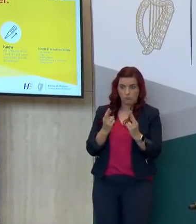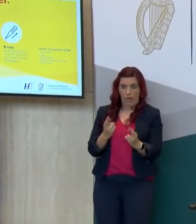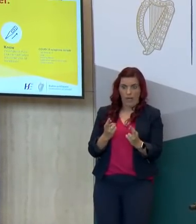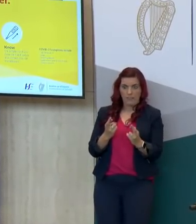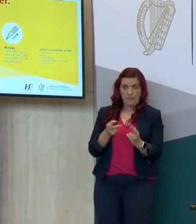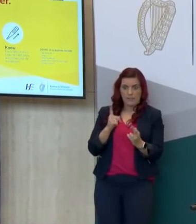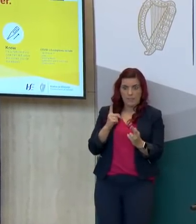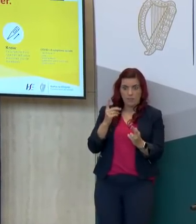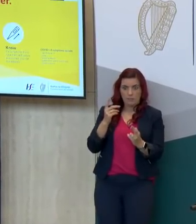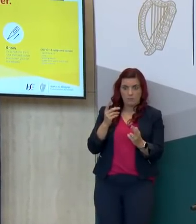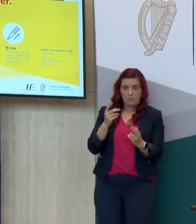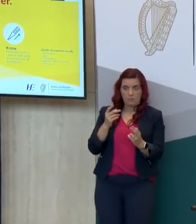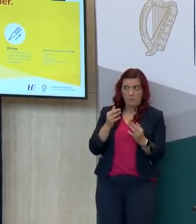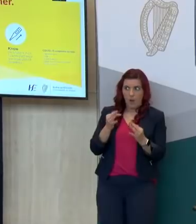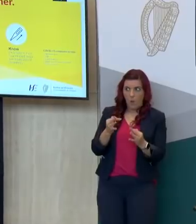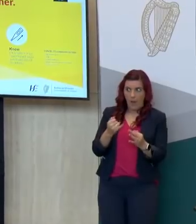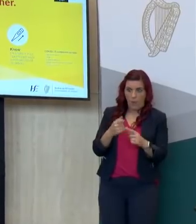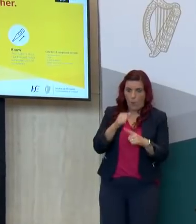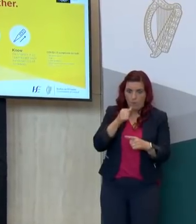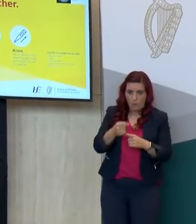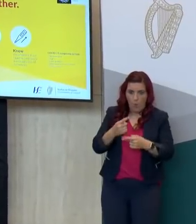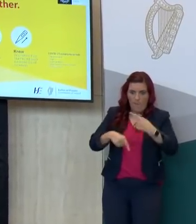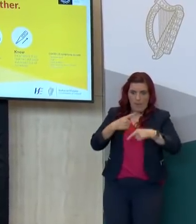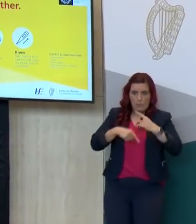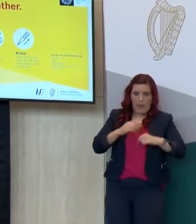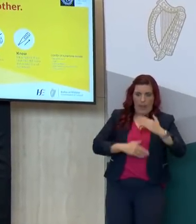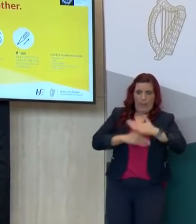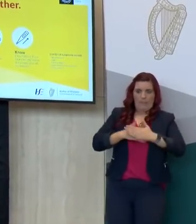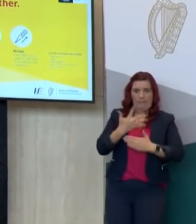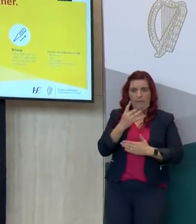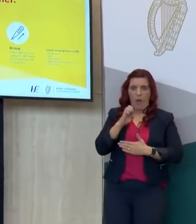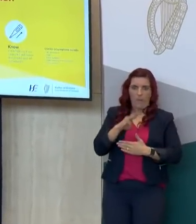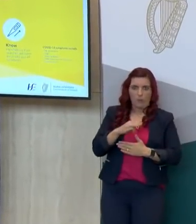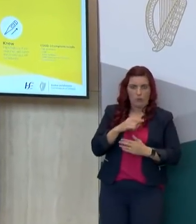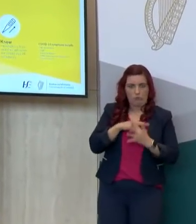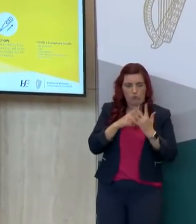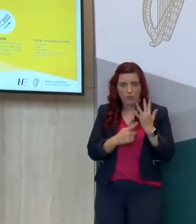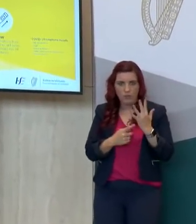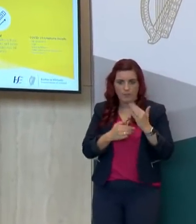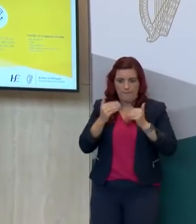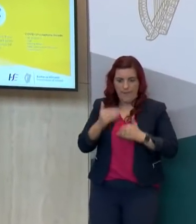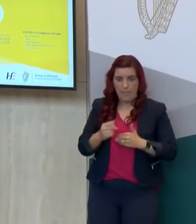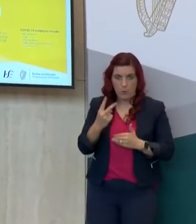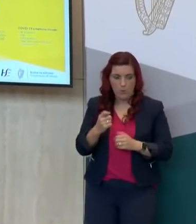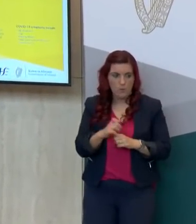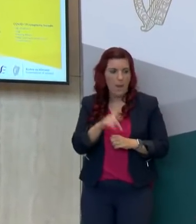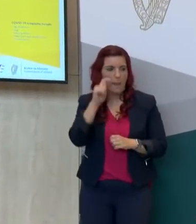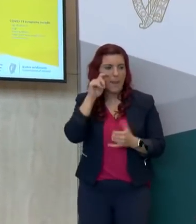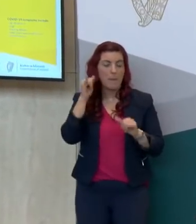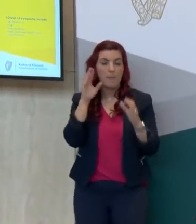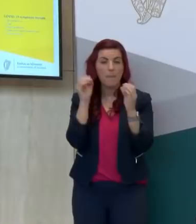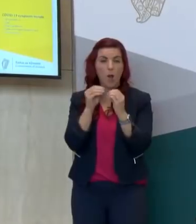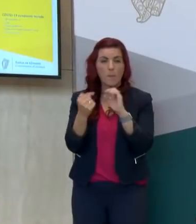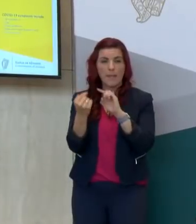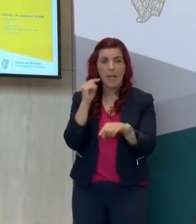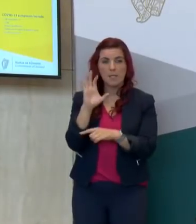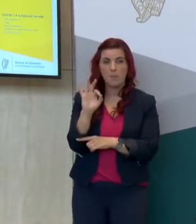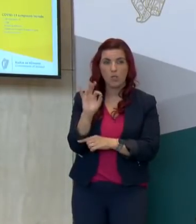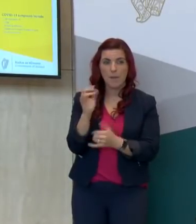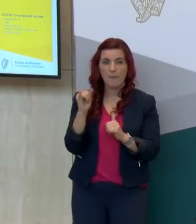know, extreme lockdown measures like going back to 5-kilometre restrictions? So I think perhaps my comments in relation to that were